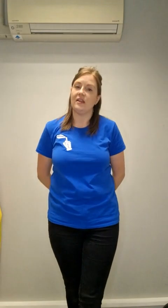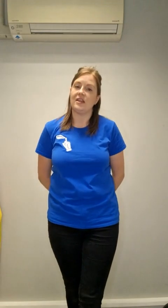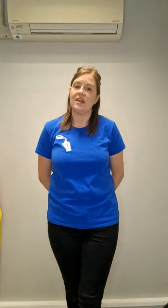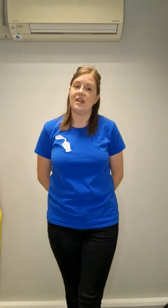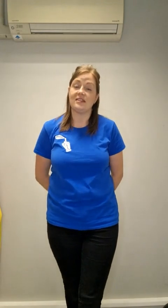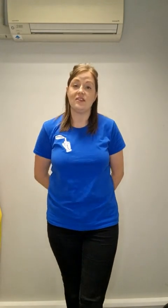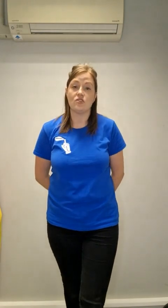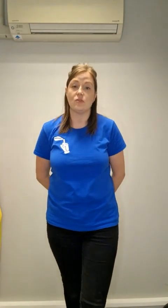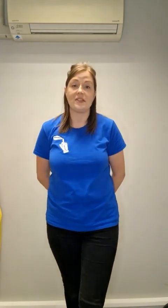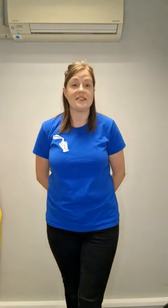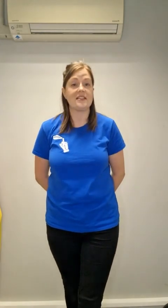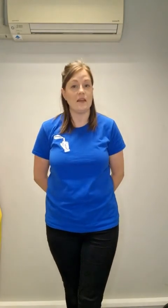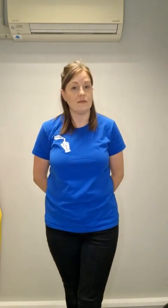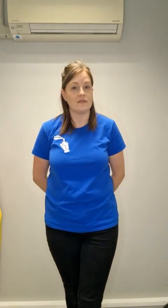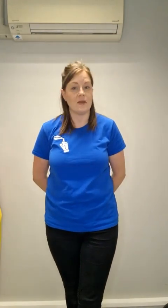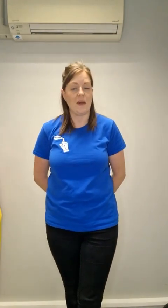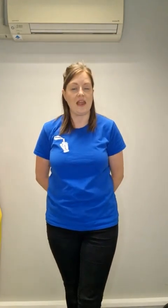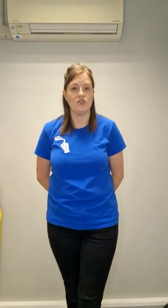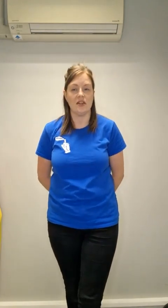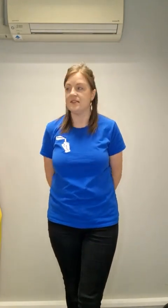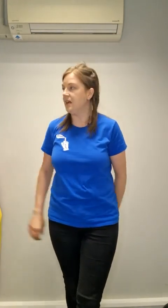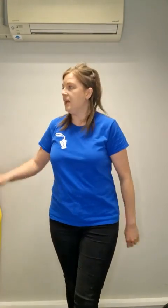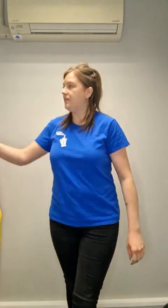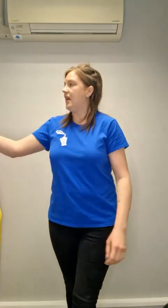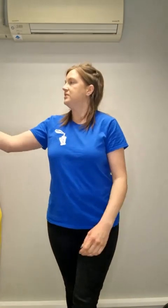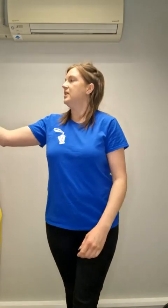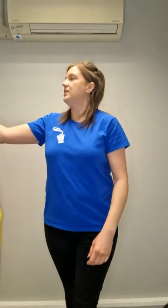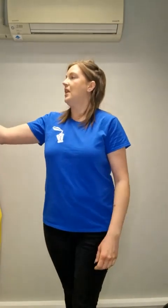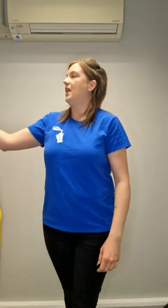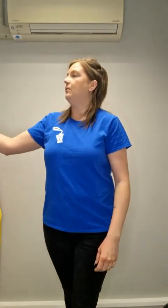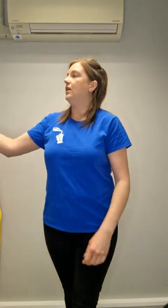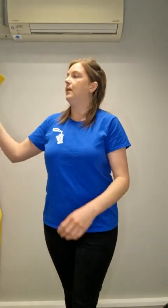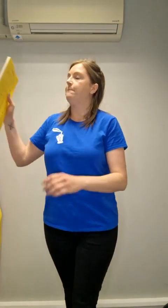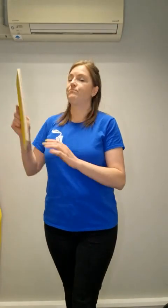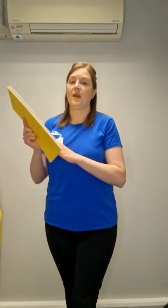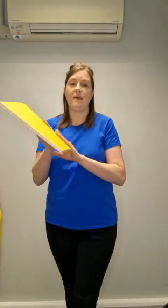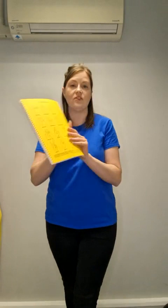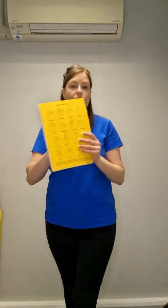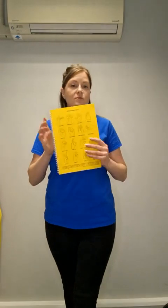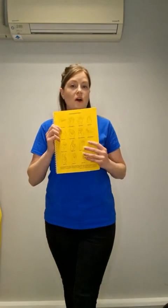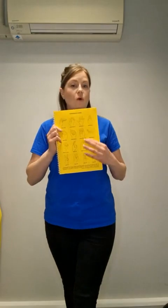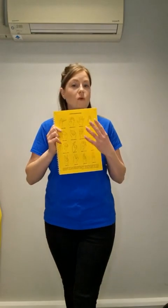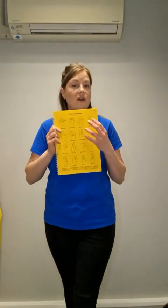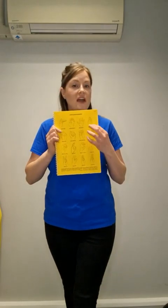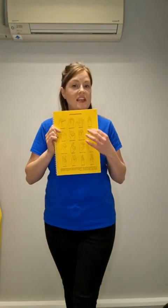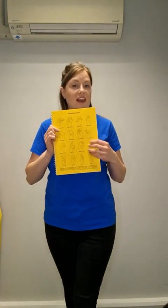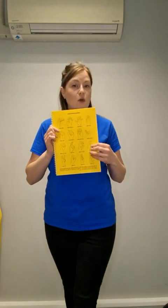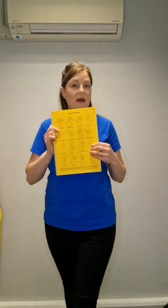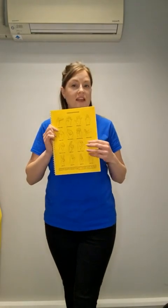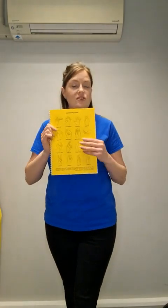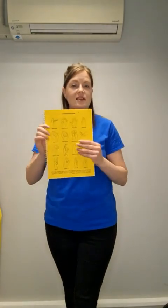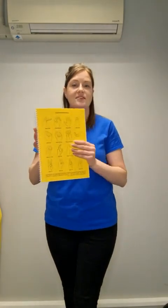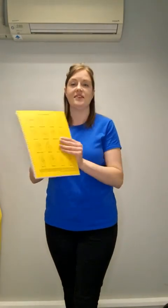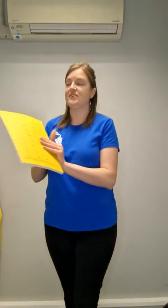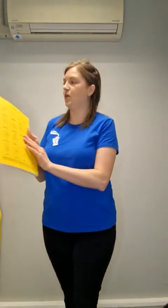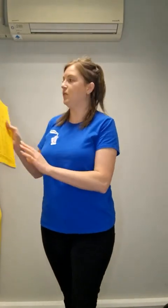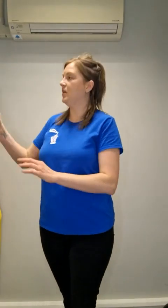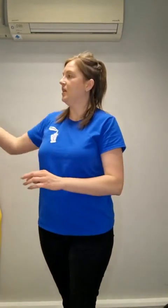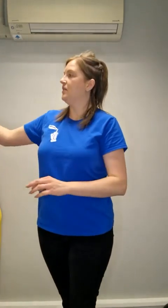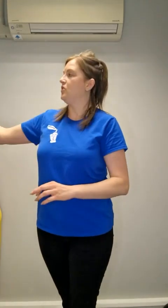the essential skills pages that in our manuals are all on our yellow pages so that you